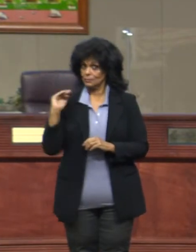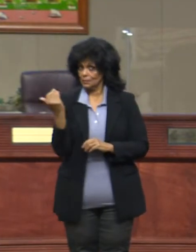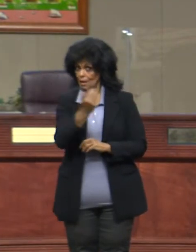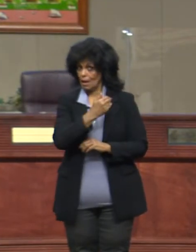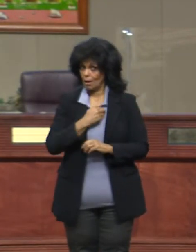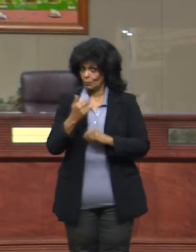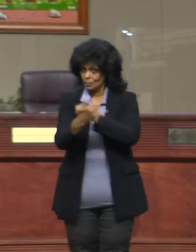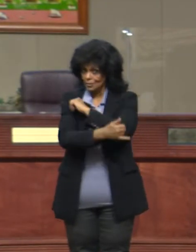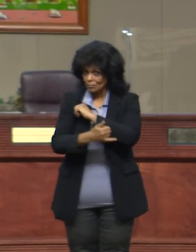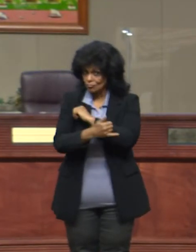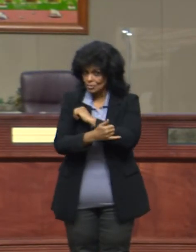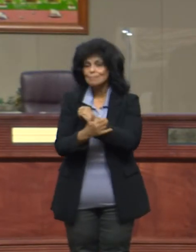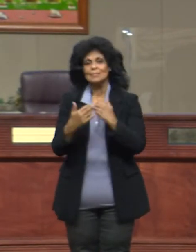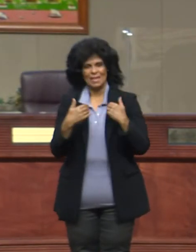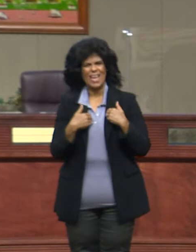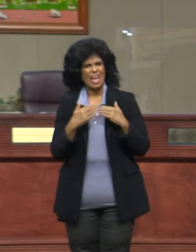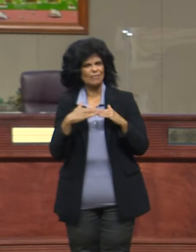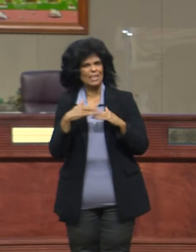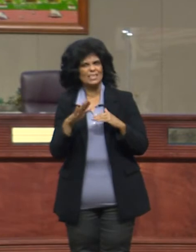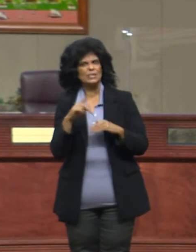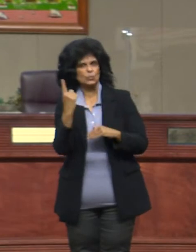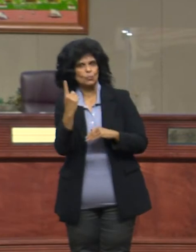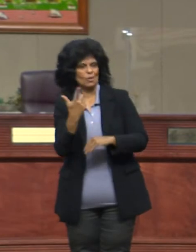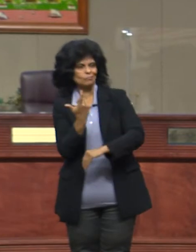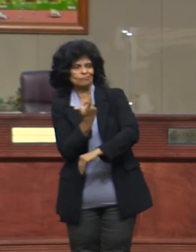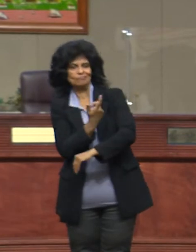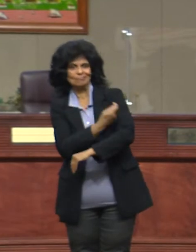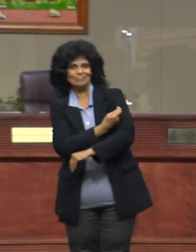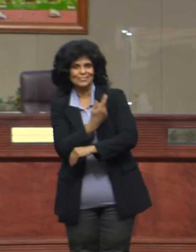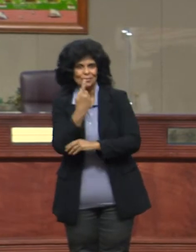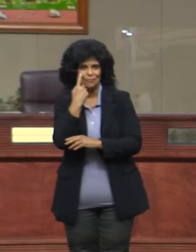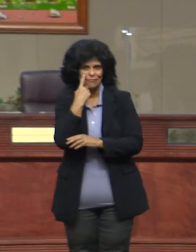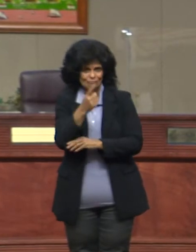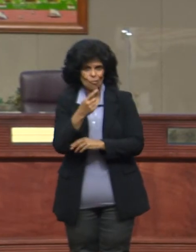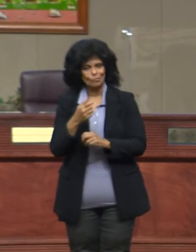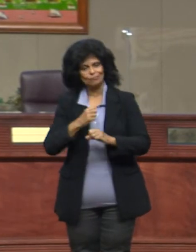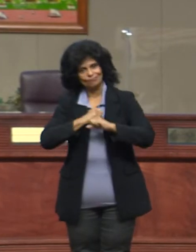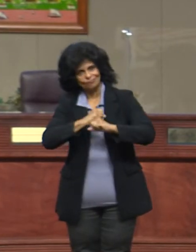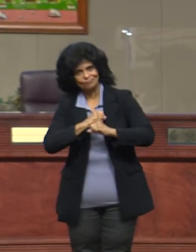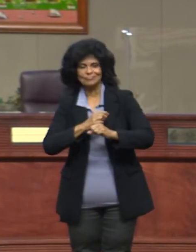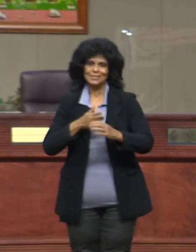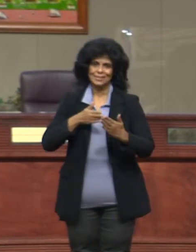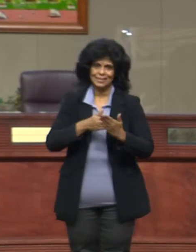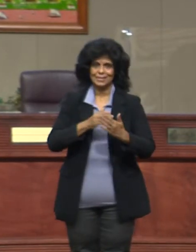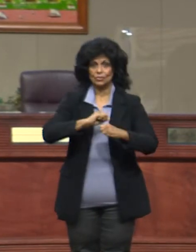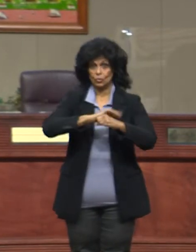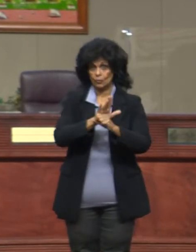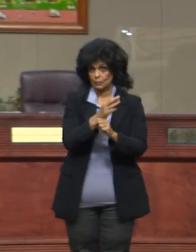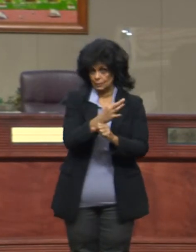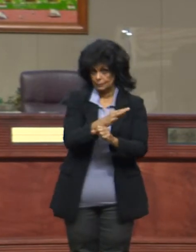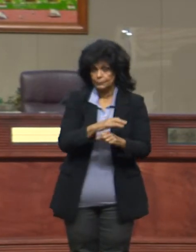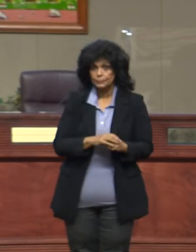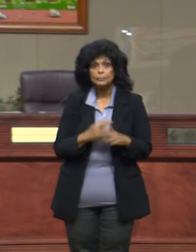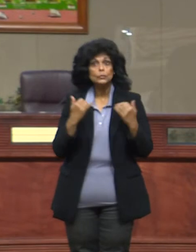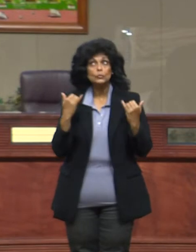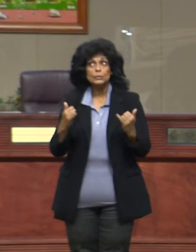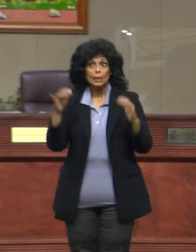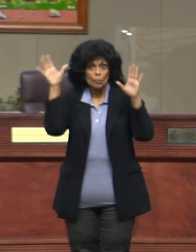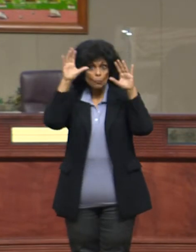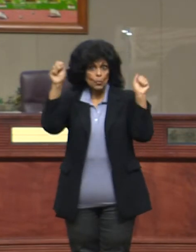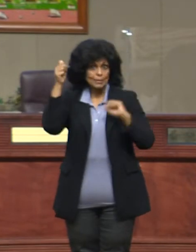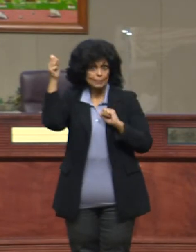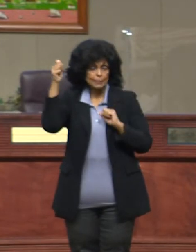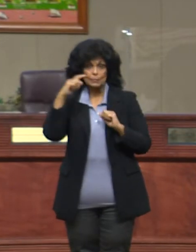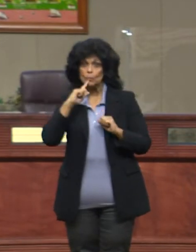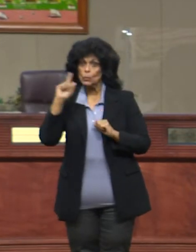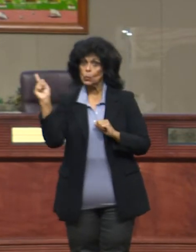partially vaccinated against COVID-19. As of today, the presidential mandate is that the